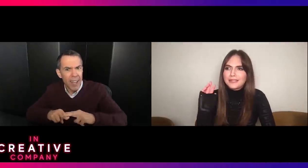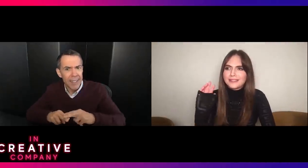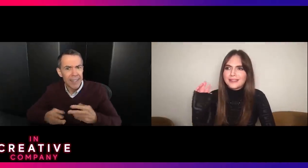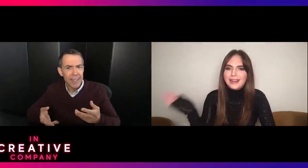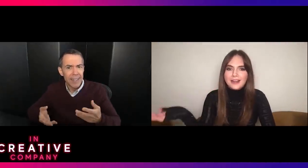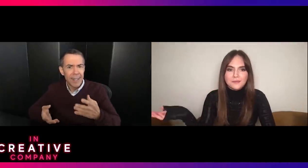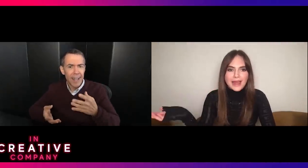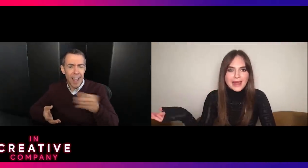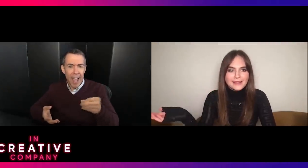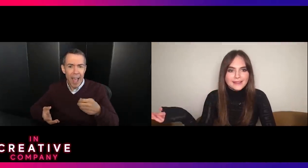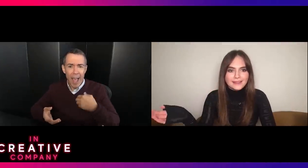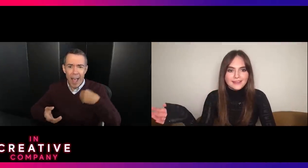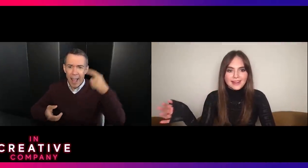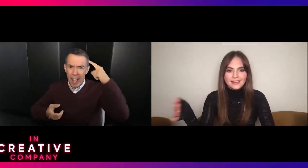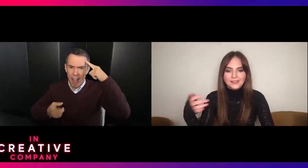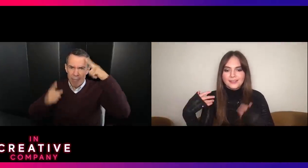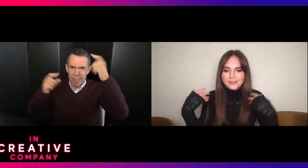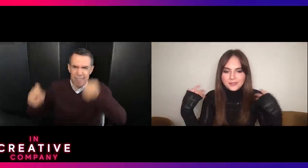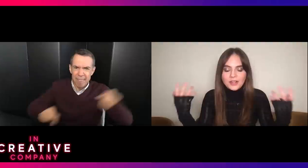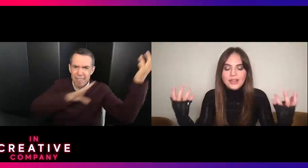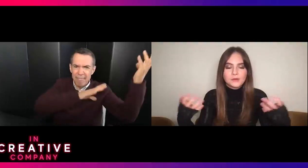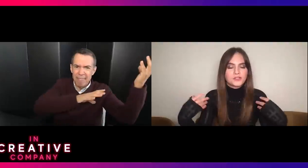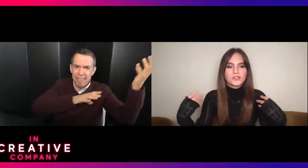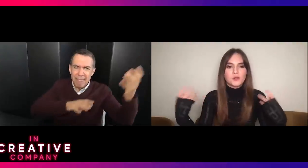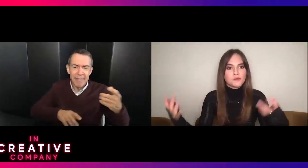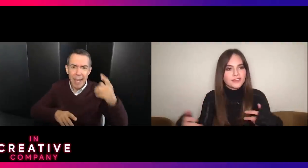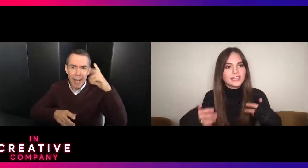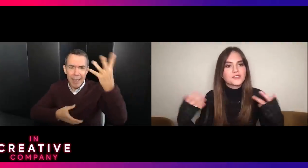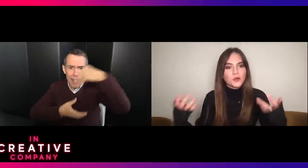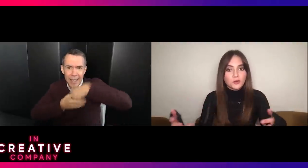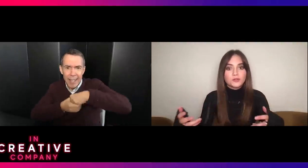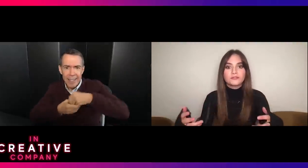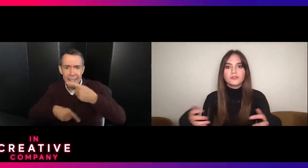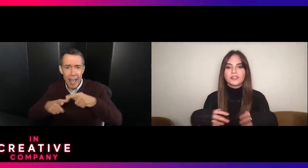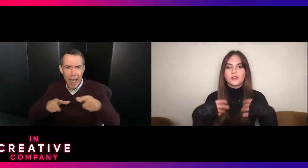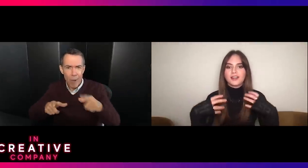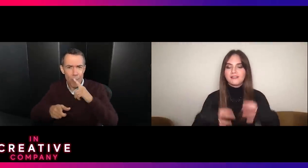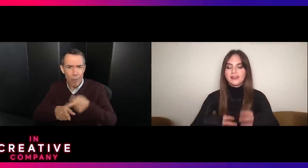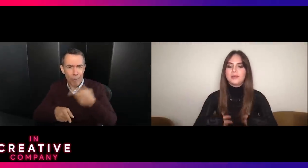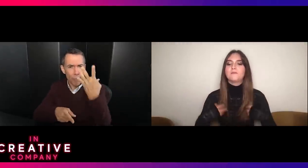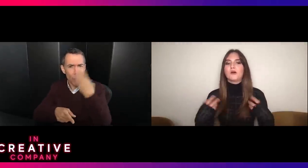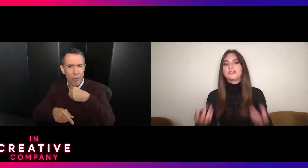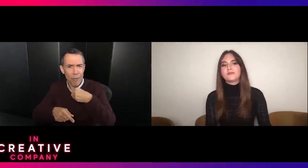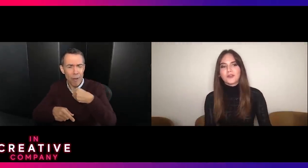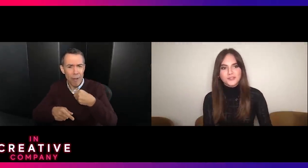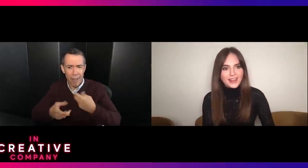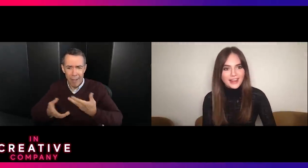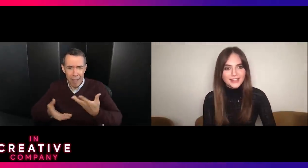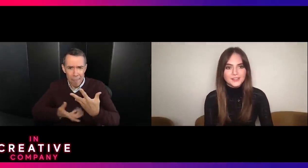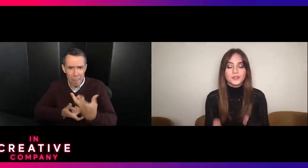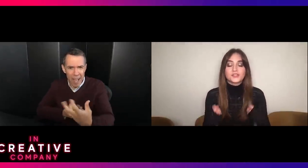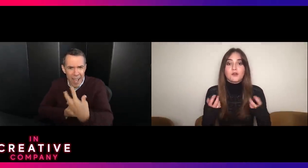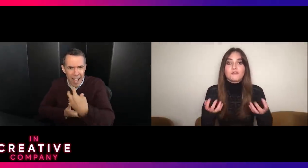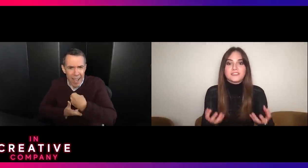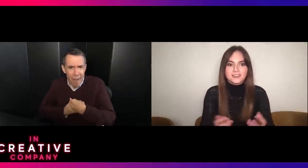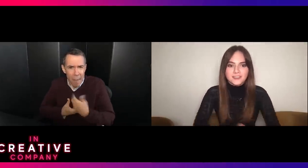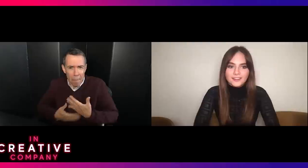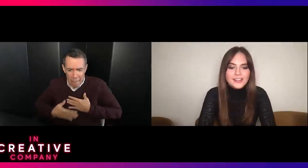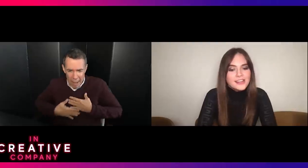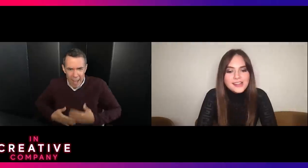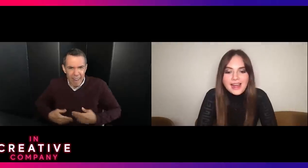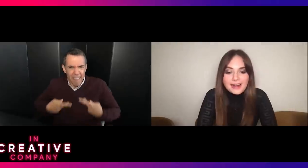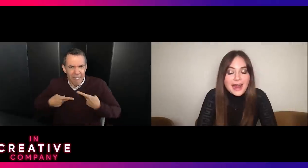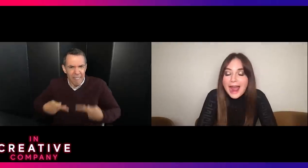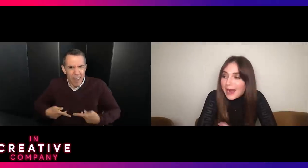kind of allowed me to get out of my head. And sign language is so moving and it's so beautiful that you kind of have to embody what you're saying, and so it's so